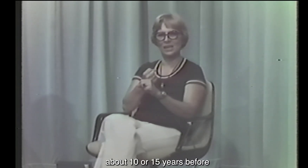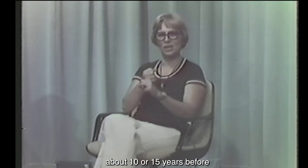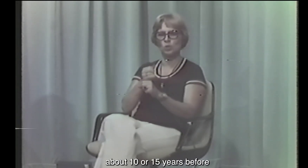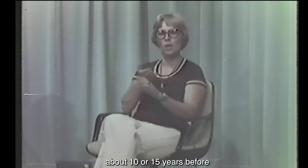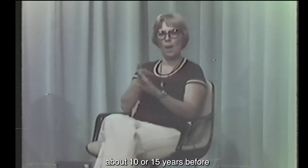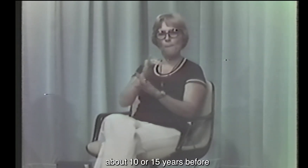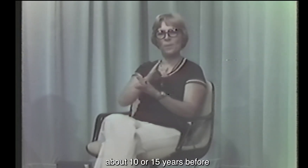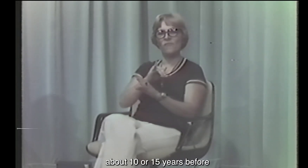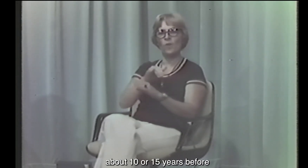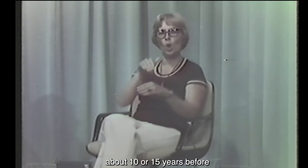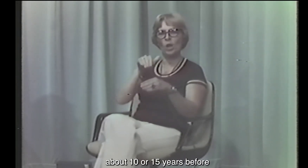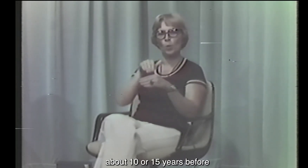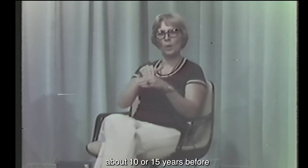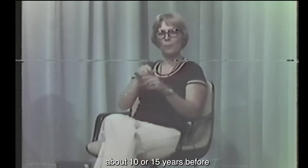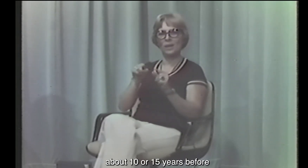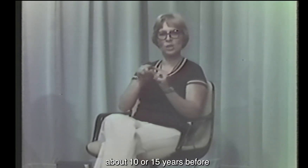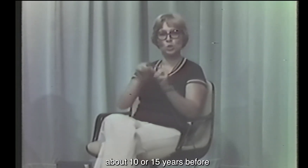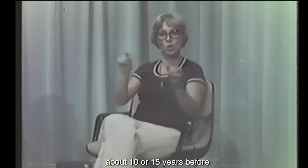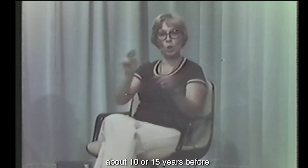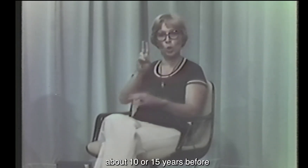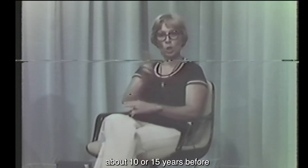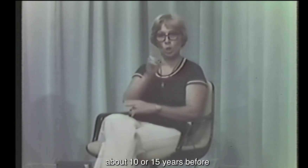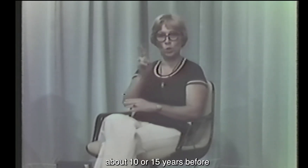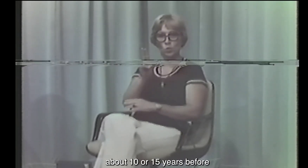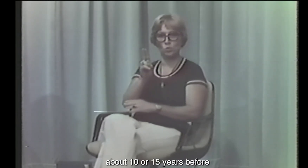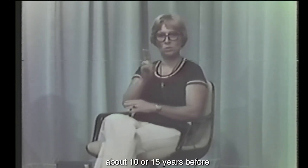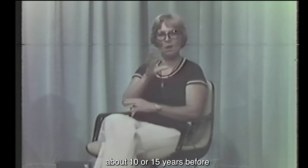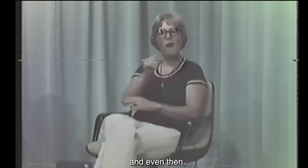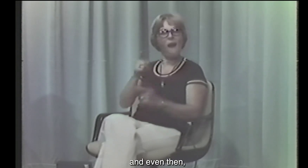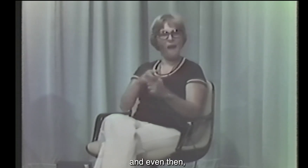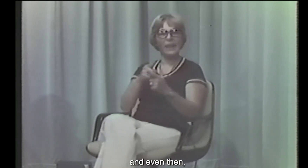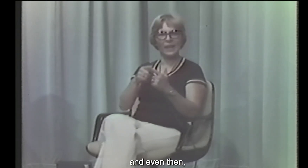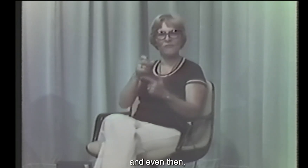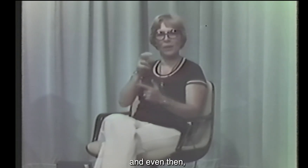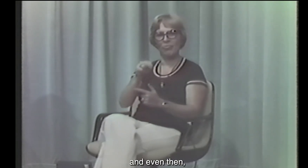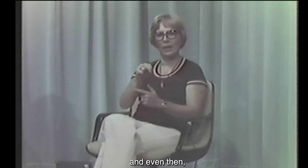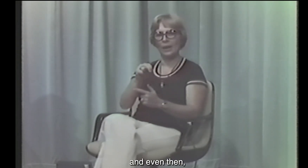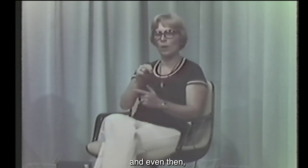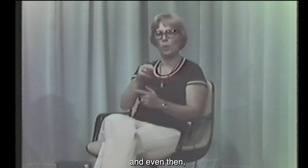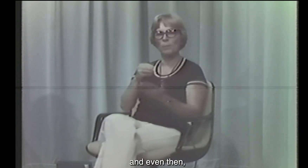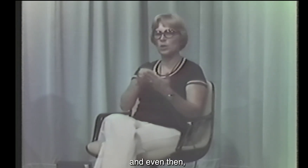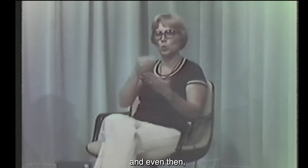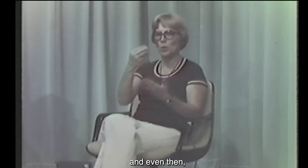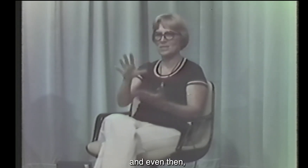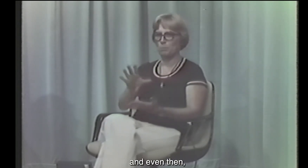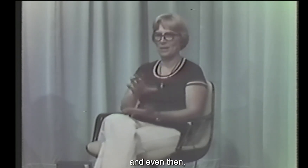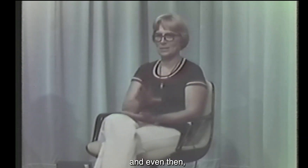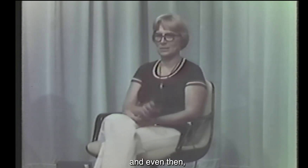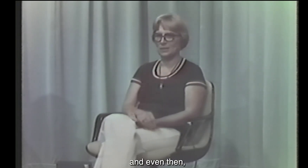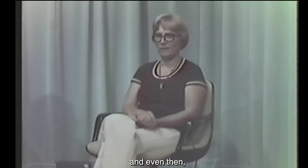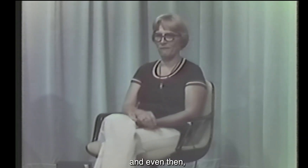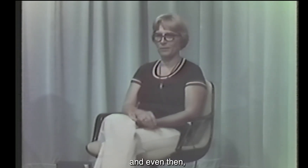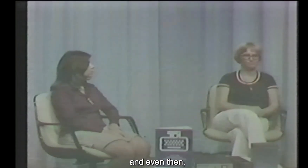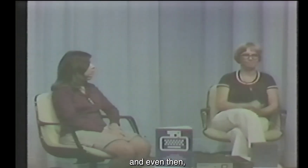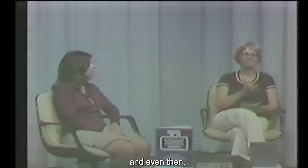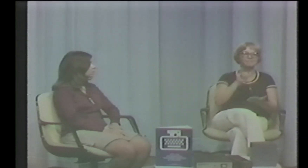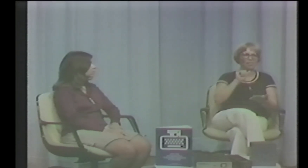years before it would be in general use, and even then it would be too expensive.